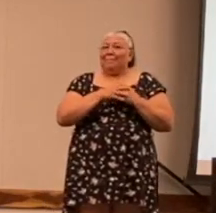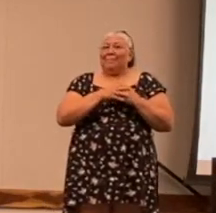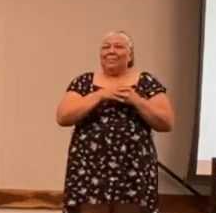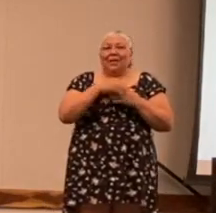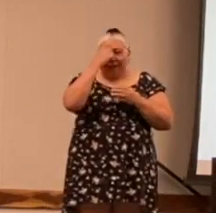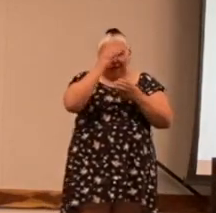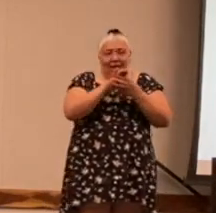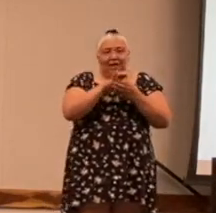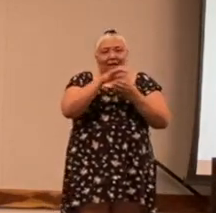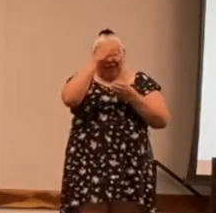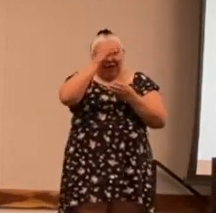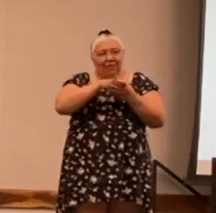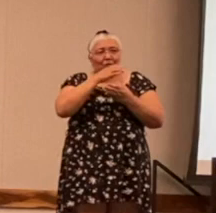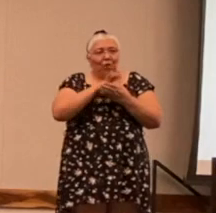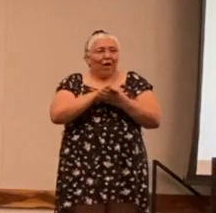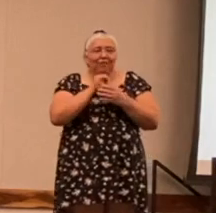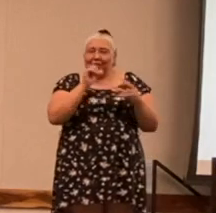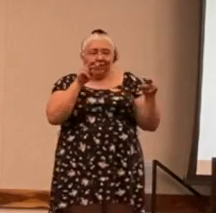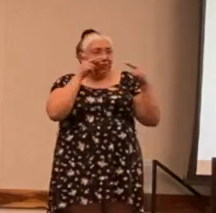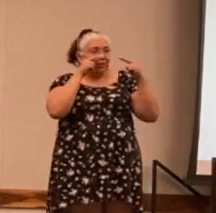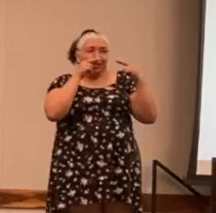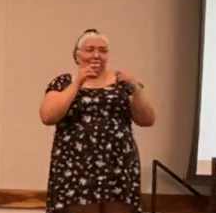Husbands and wives didn't even look at each other.